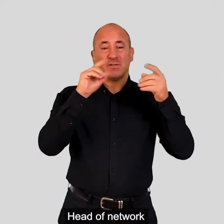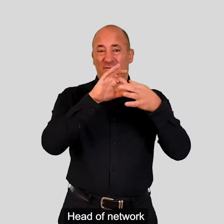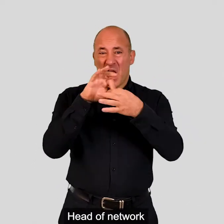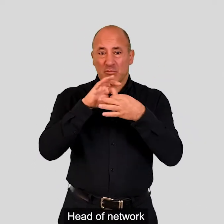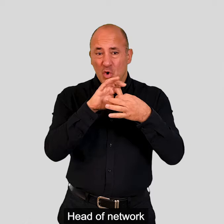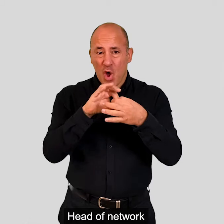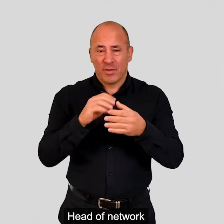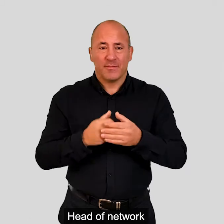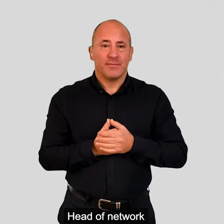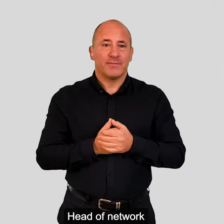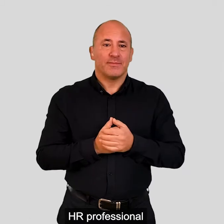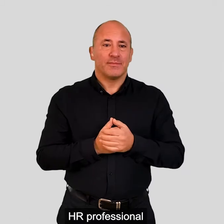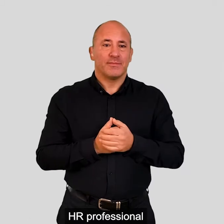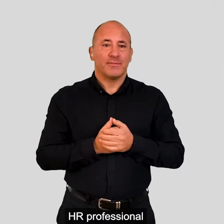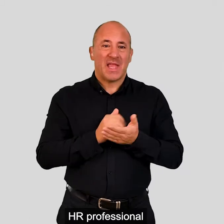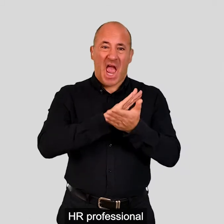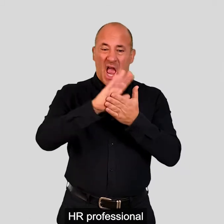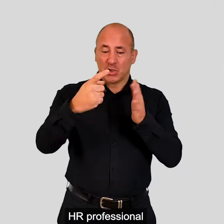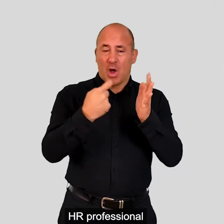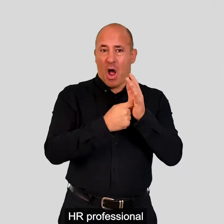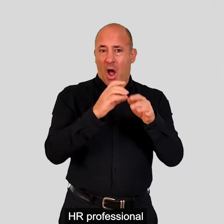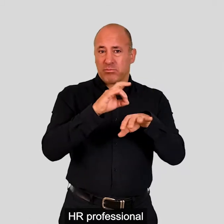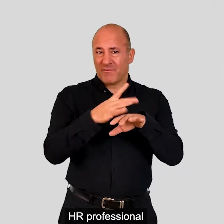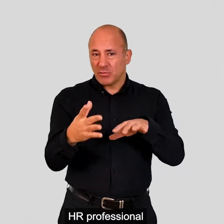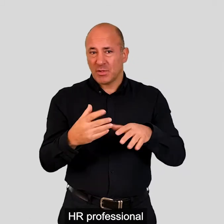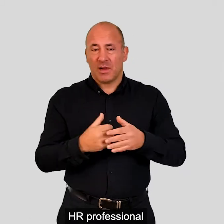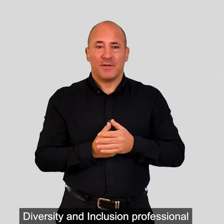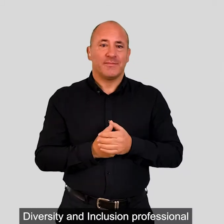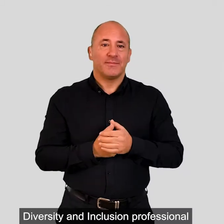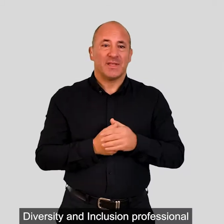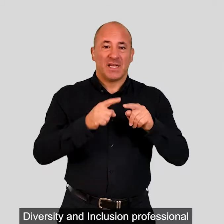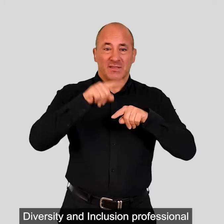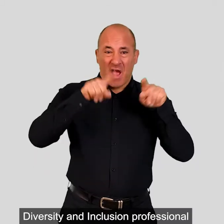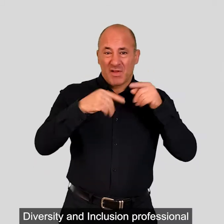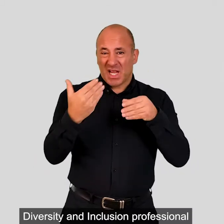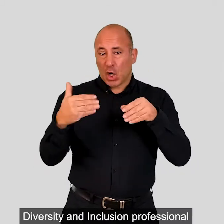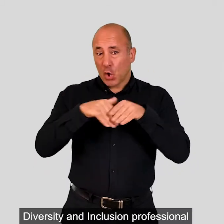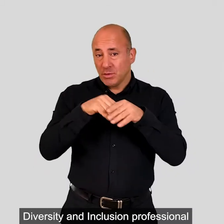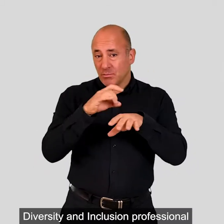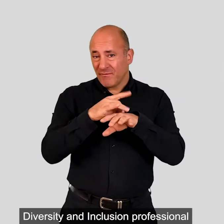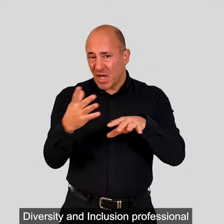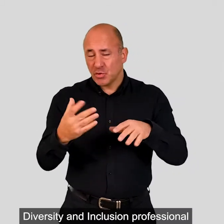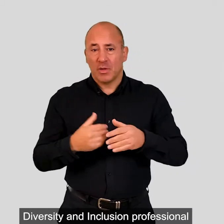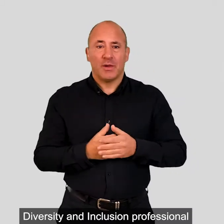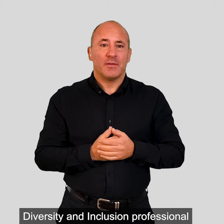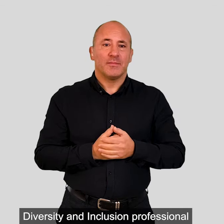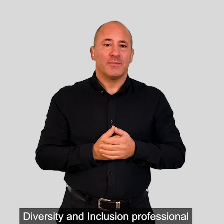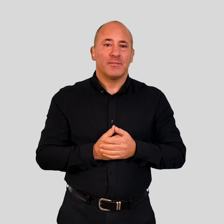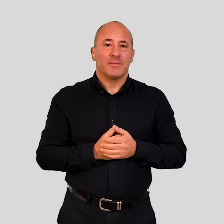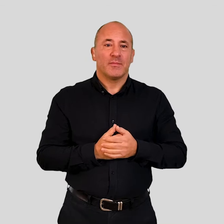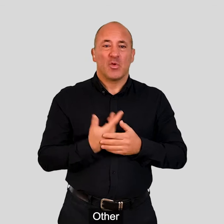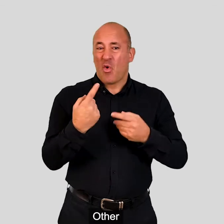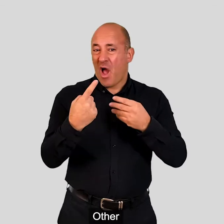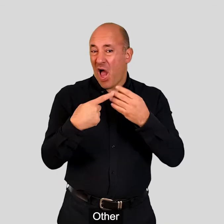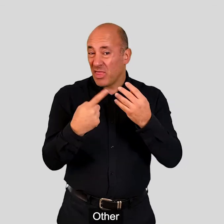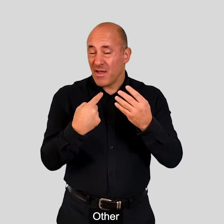network, HR professional, diversity and inclusion professional, other.